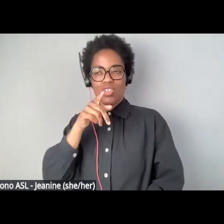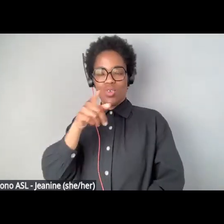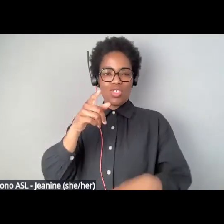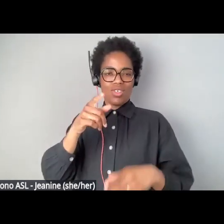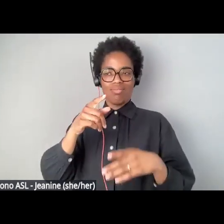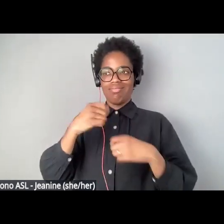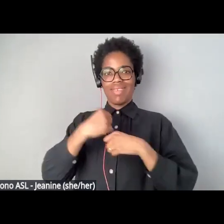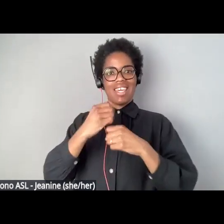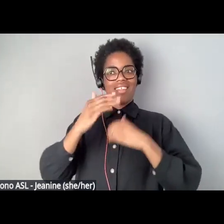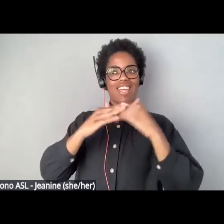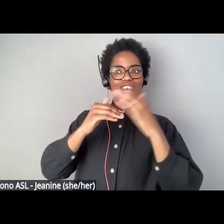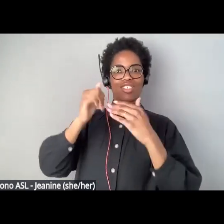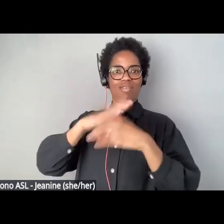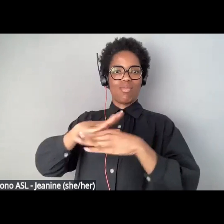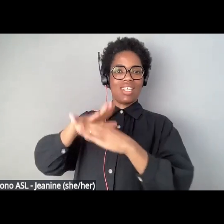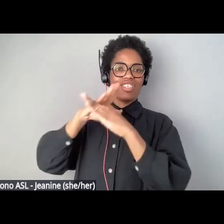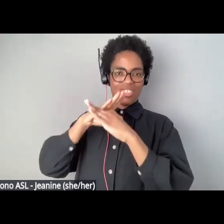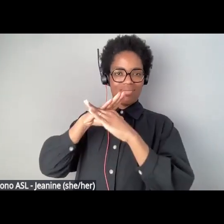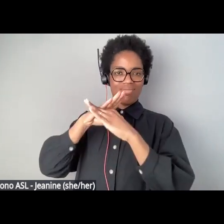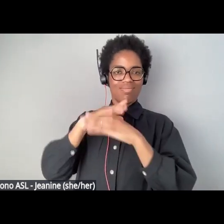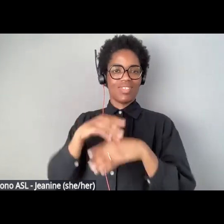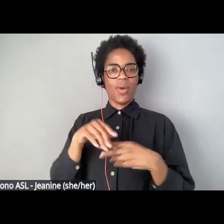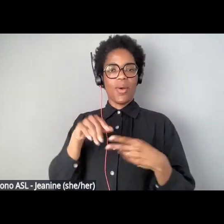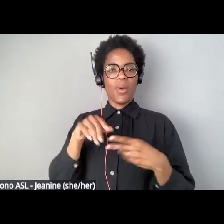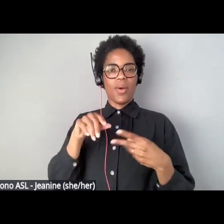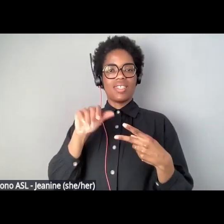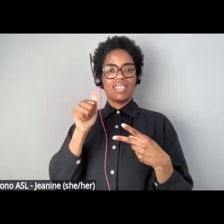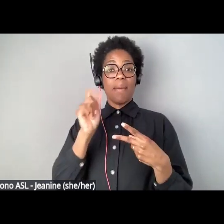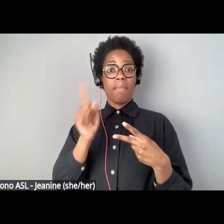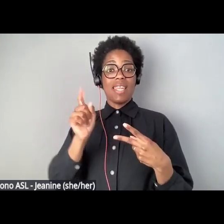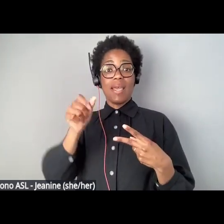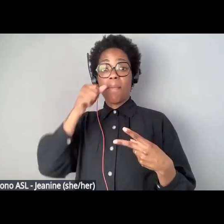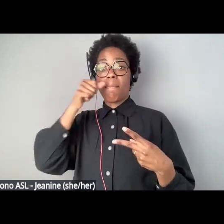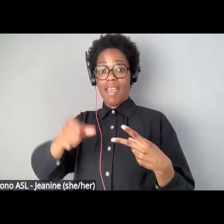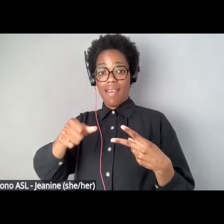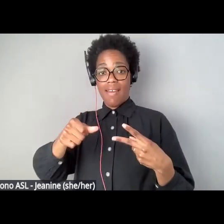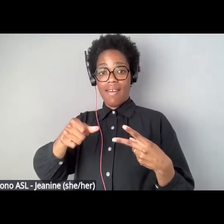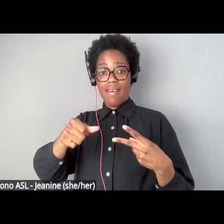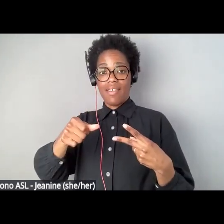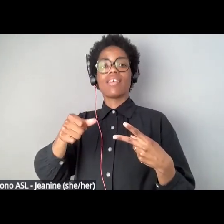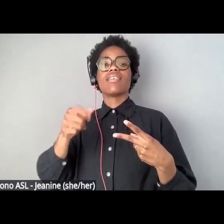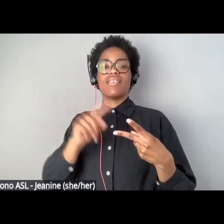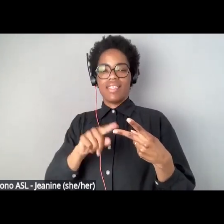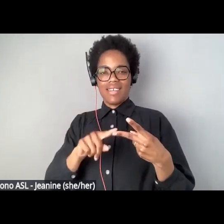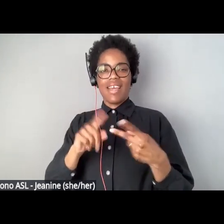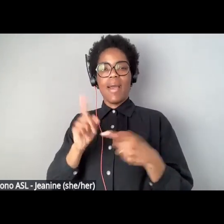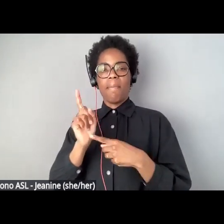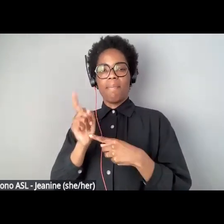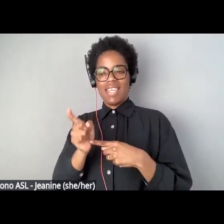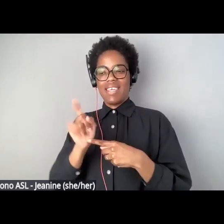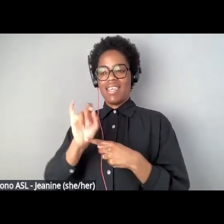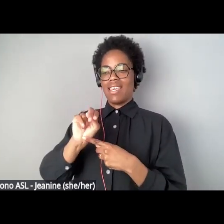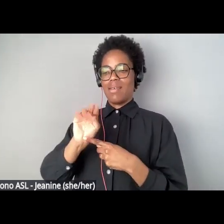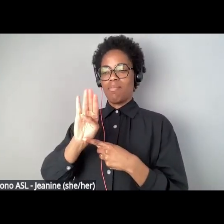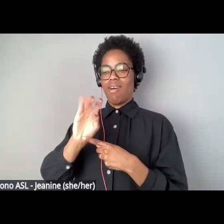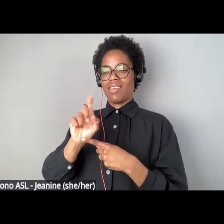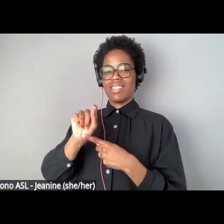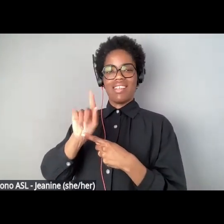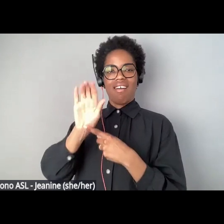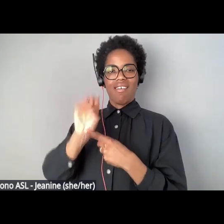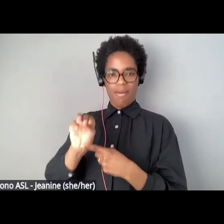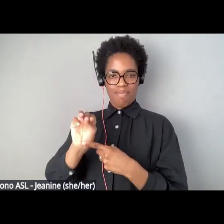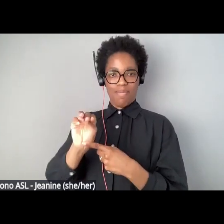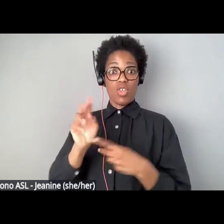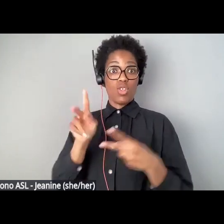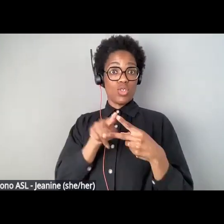Those links, minuteinbox.com and 10-minute mail, those are in the chat for you to check out.